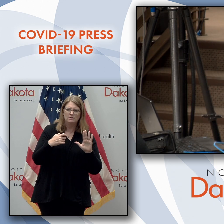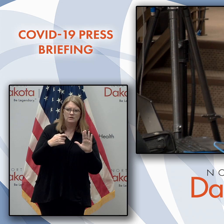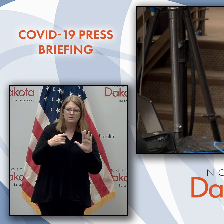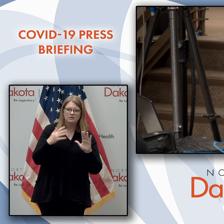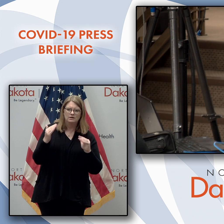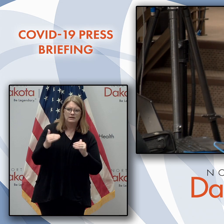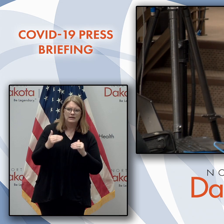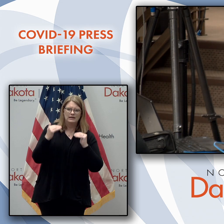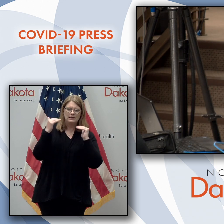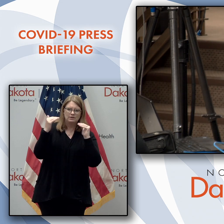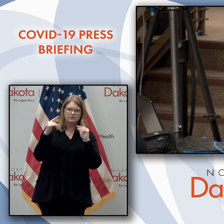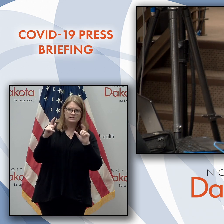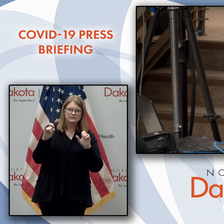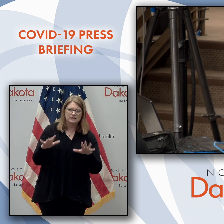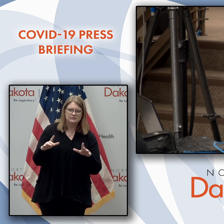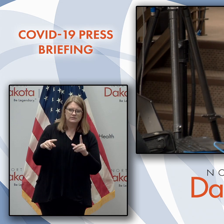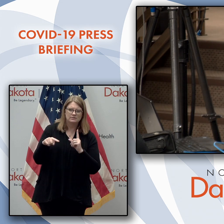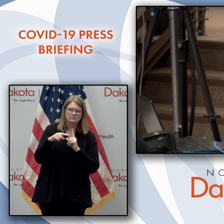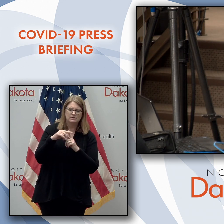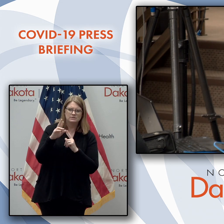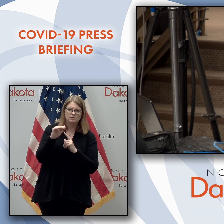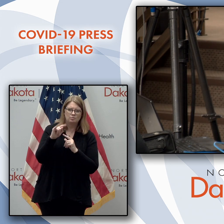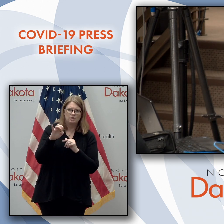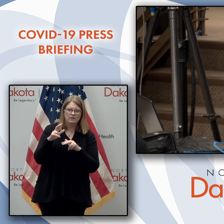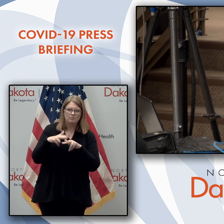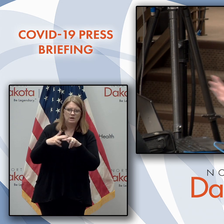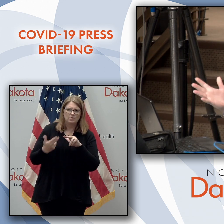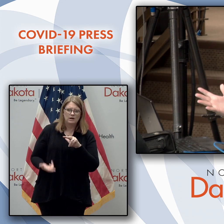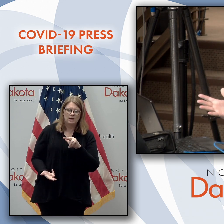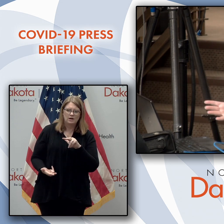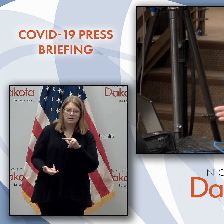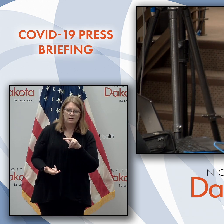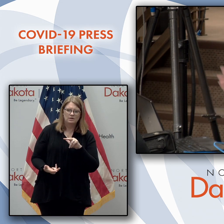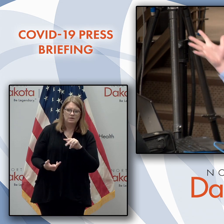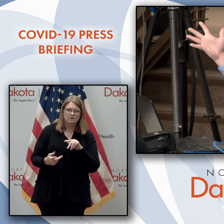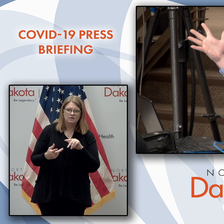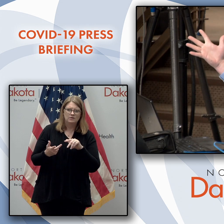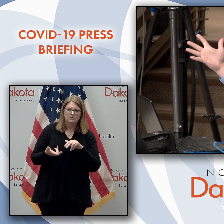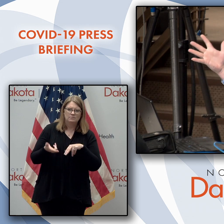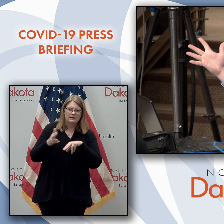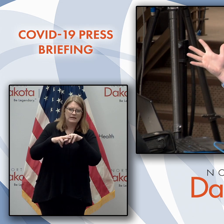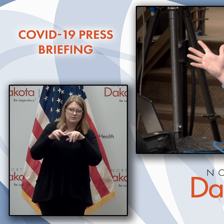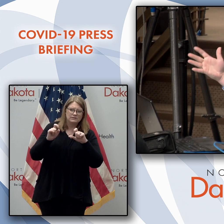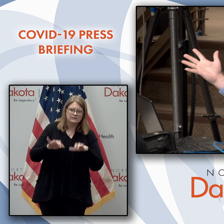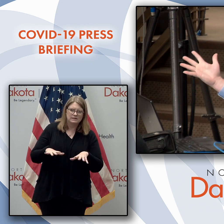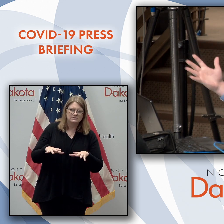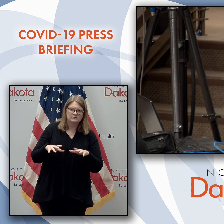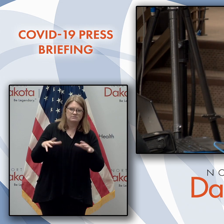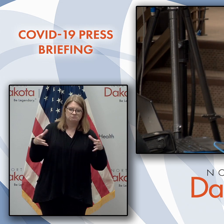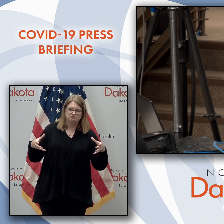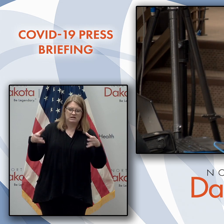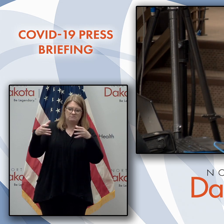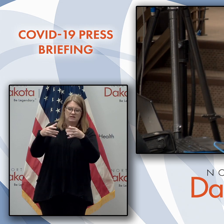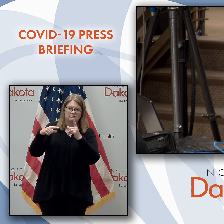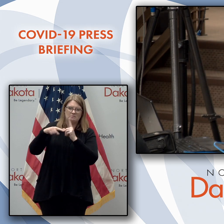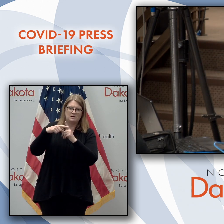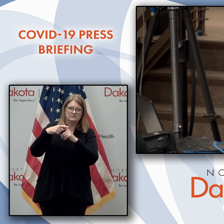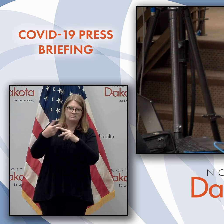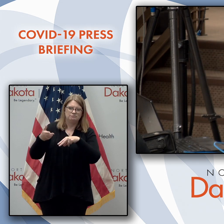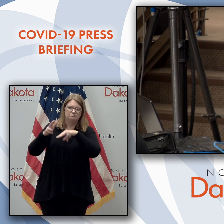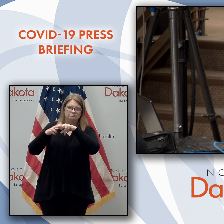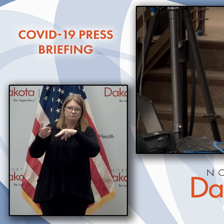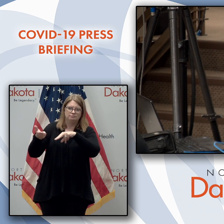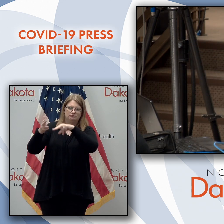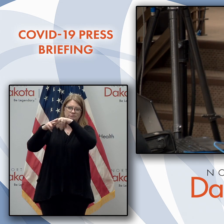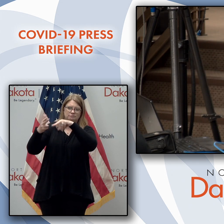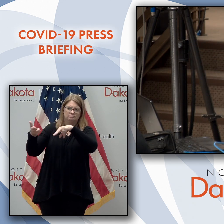the positivity rate would actually hopefully go down. But with increased testing, we've seen our positivity rate go up, and that doesn't lie. I mean, what's